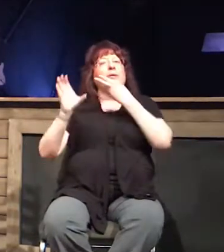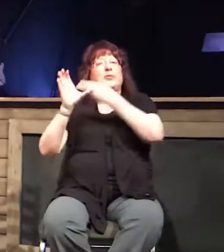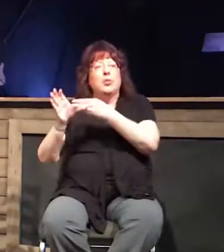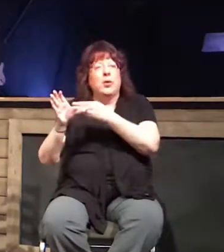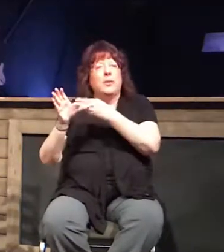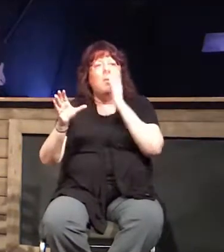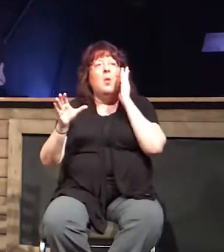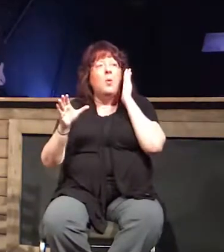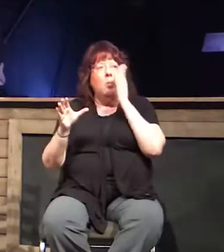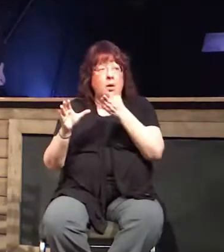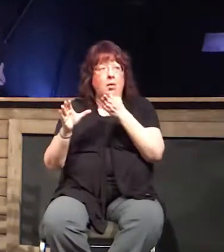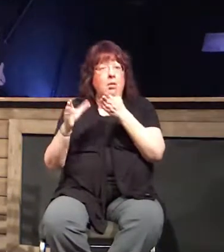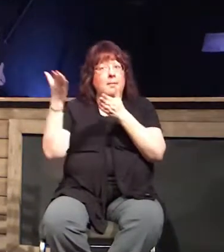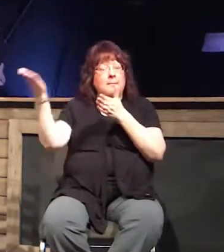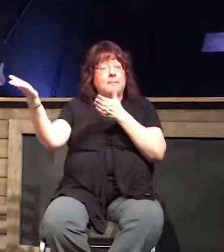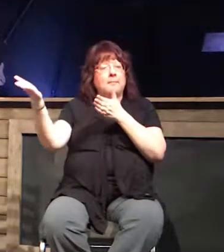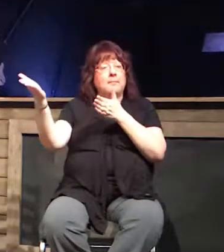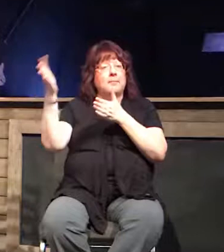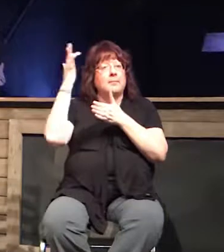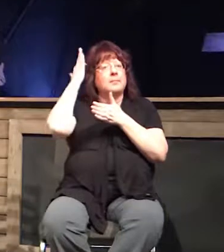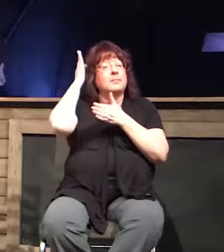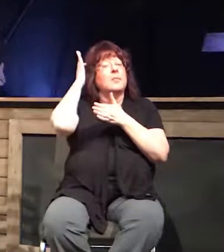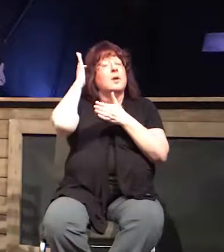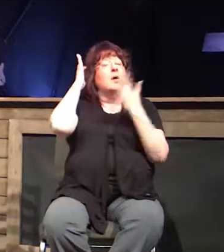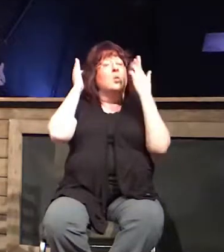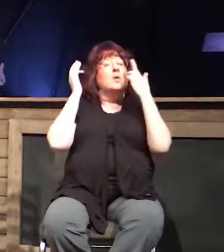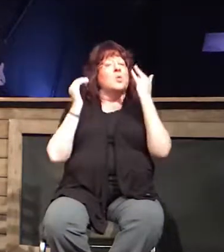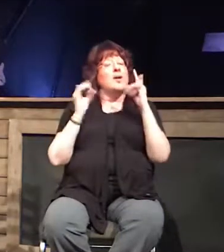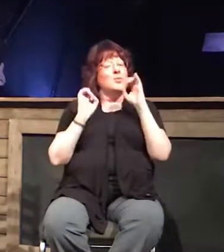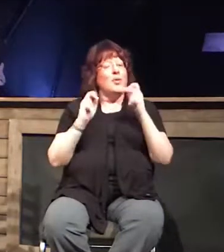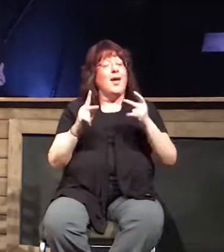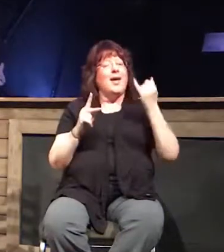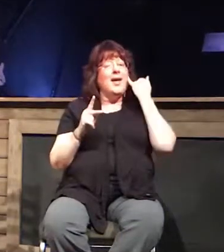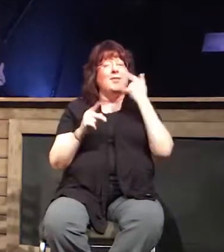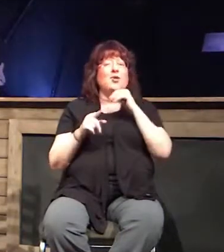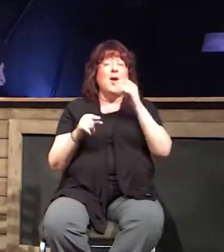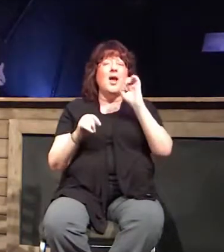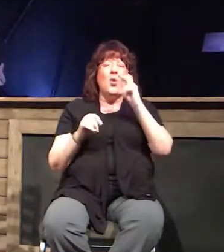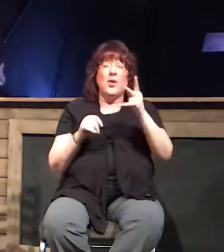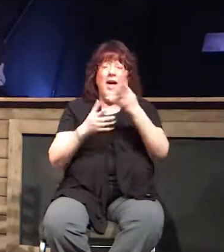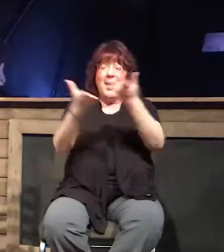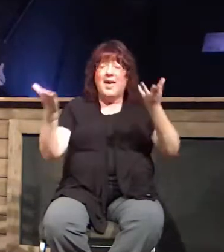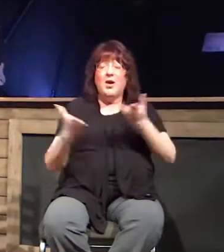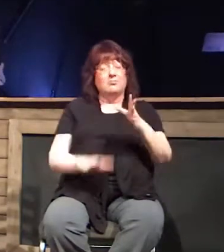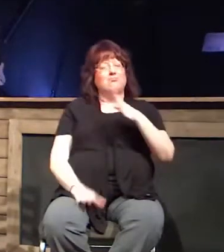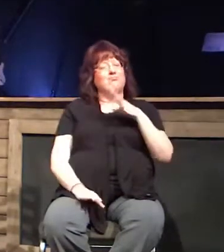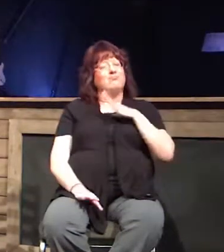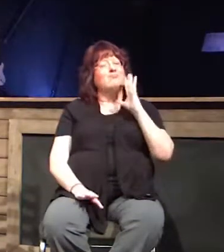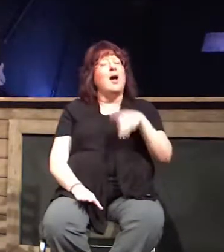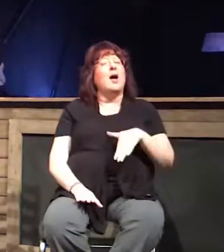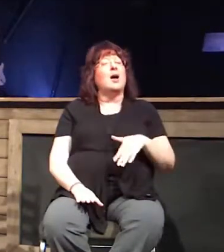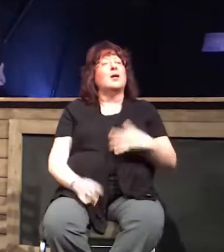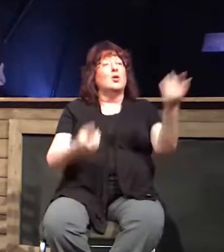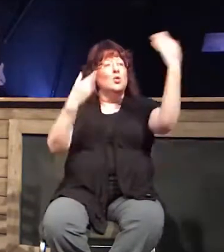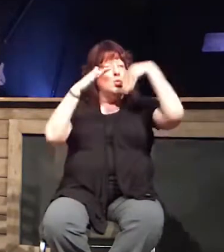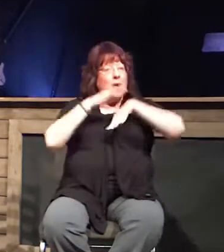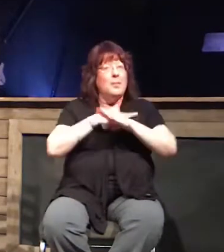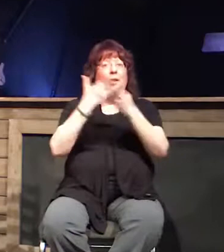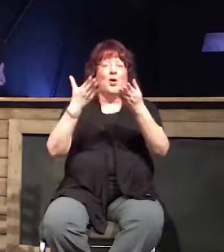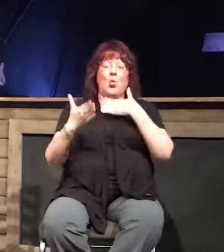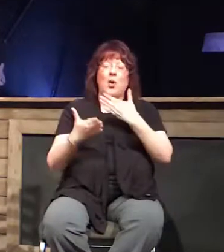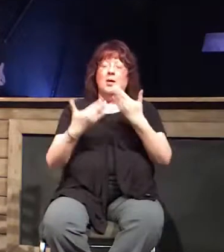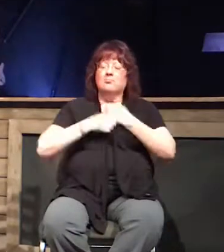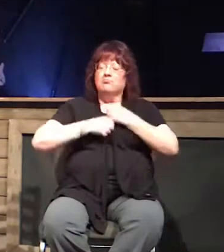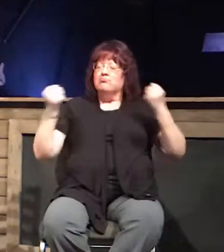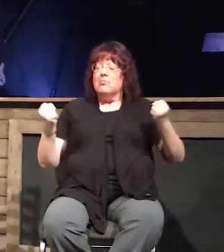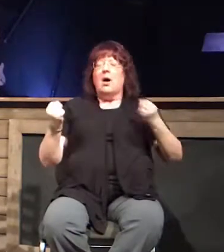join him there. Yeah. That is why it is okay to not be okay in this place. Because when you come into this place and you're willing to